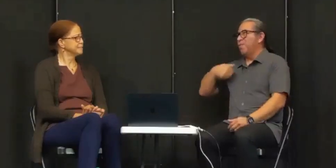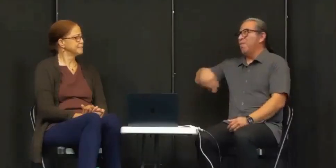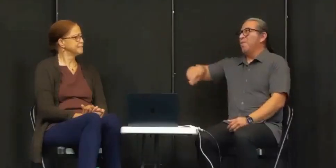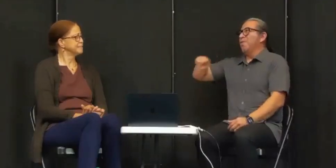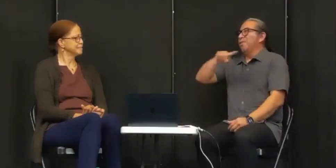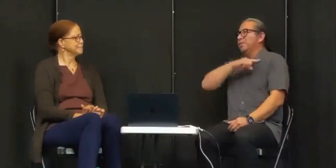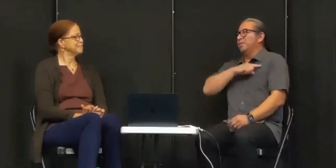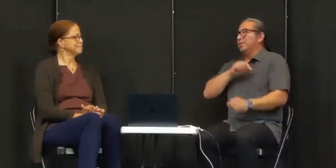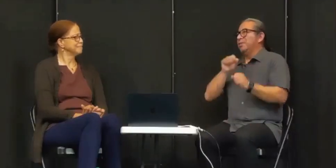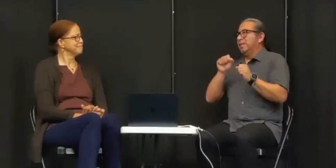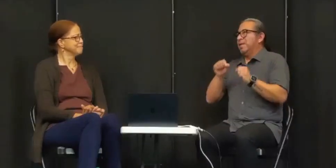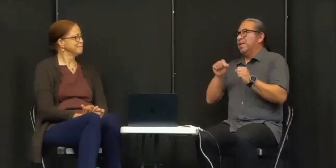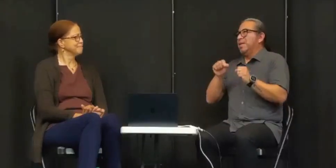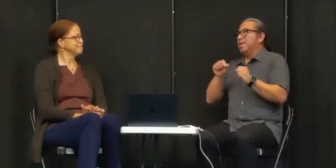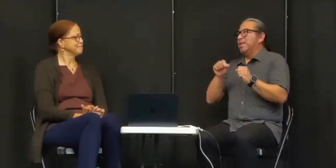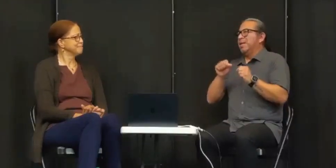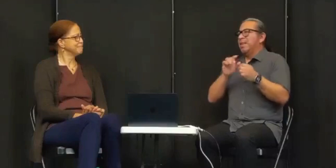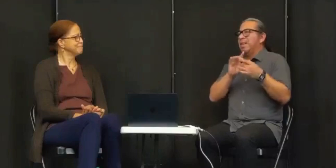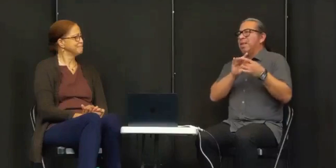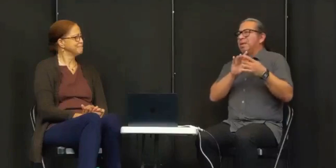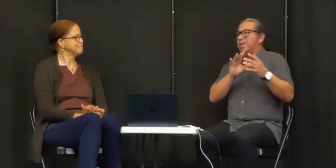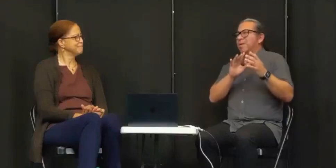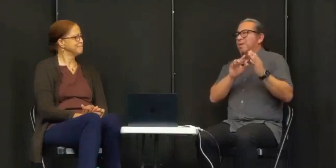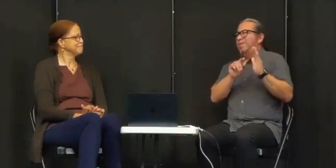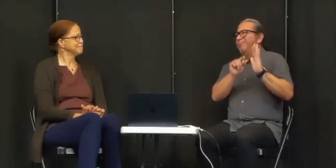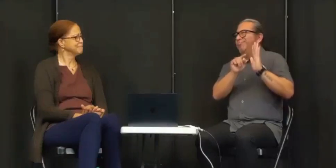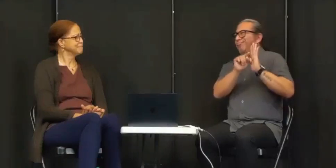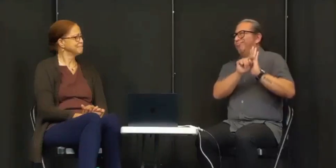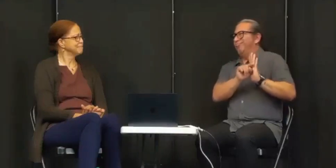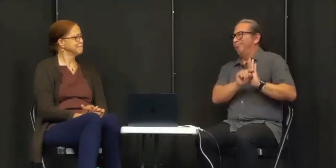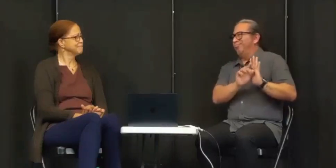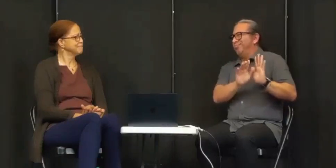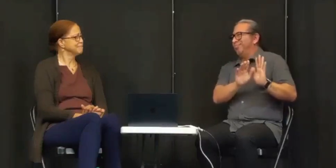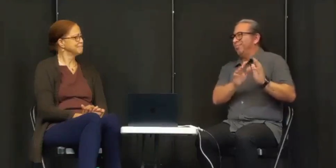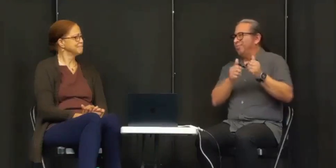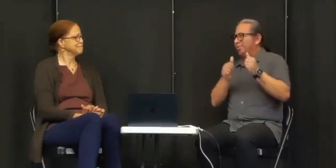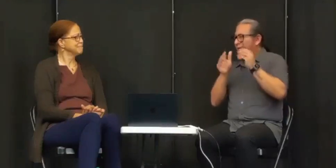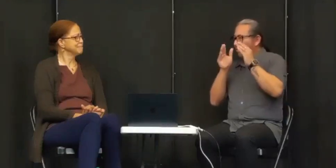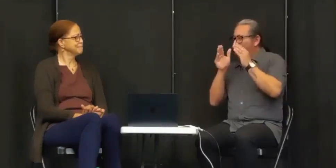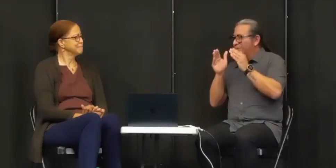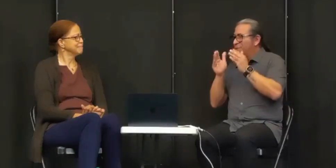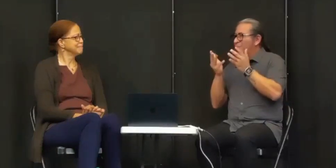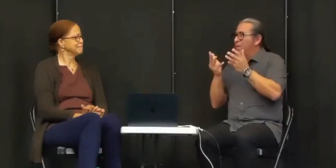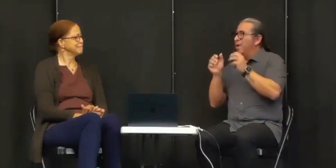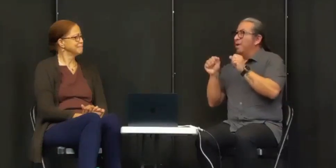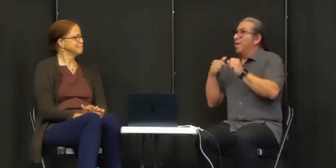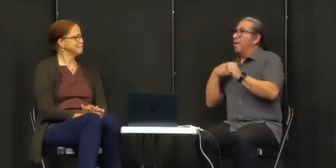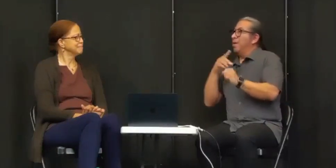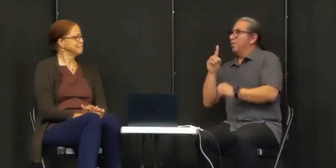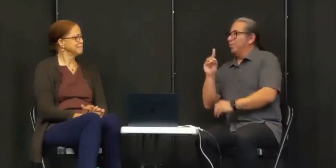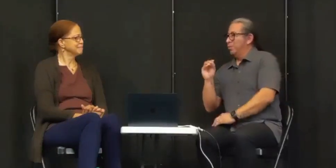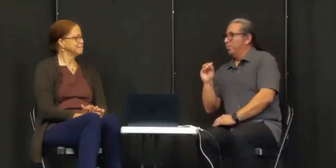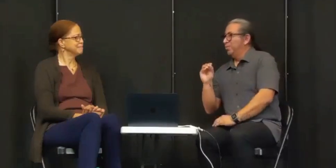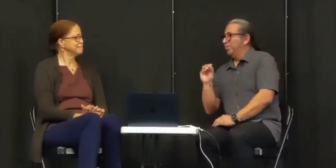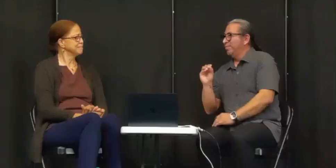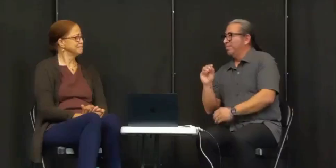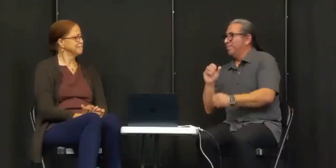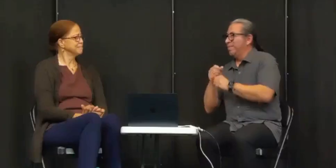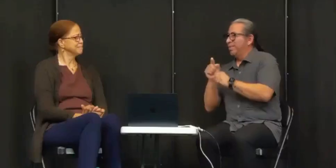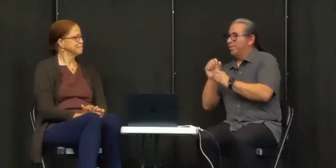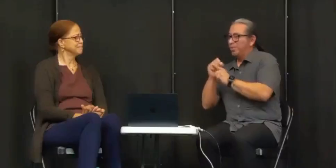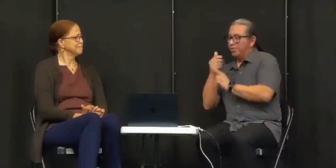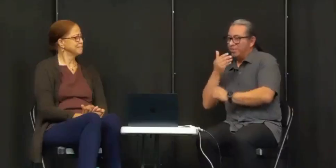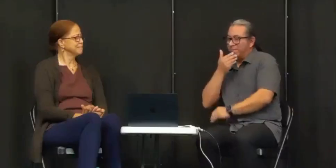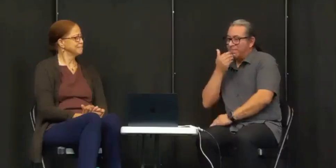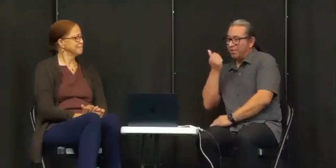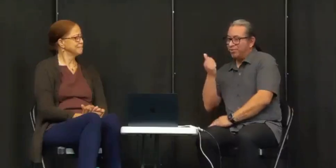to make things better, and we can let go of the negatives and try to focus on what I can